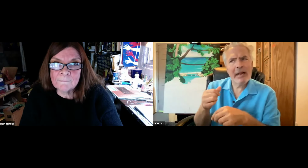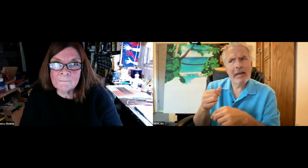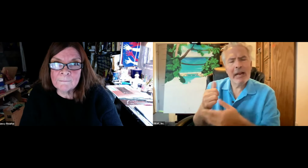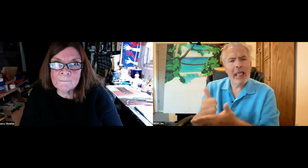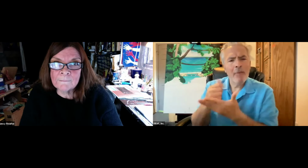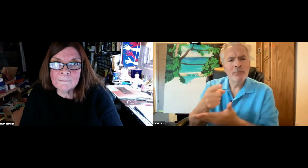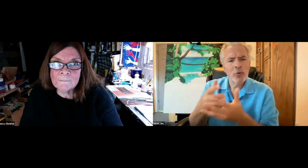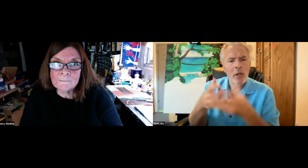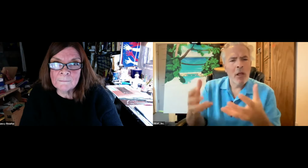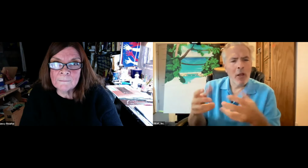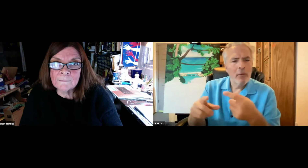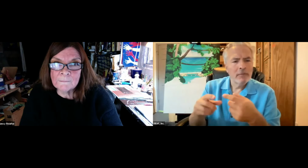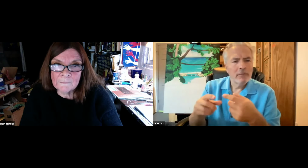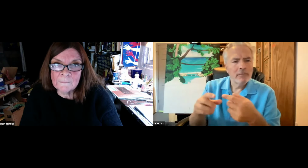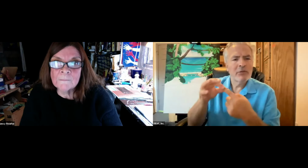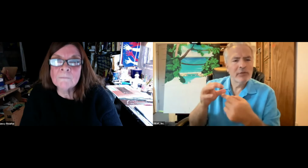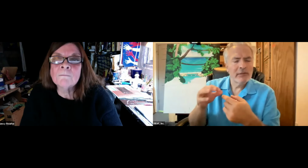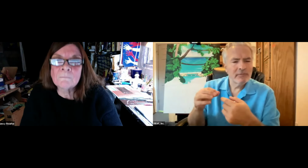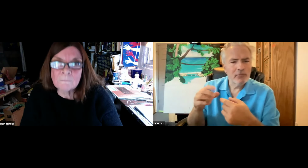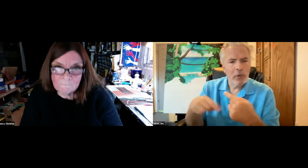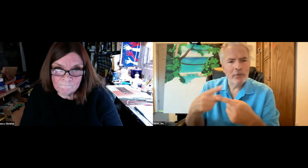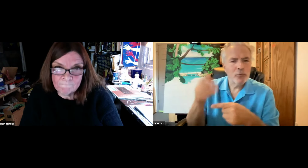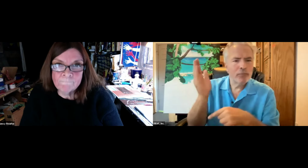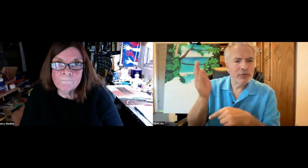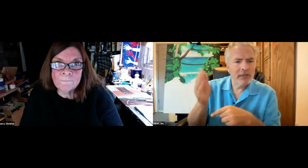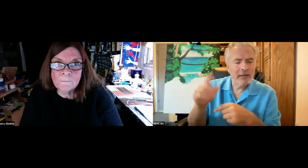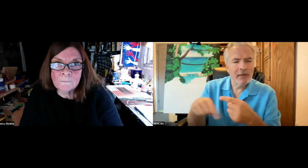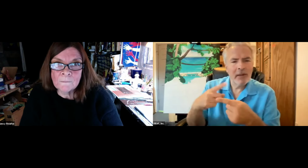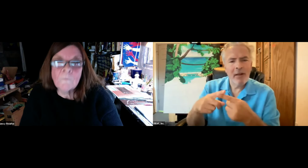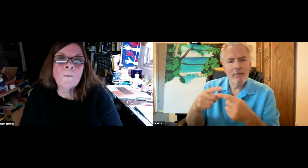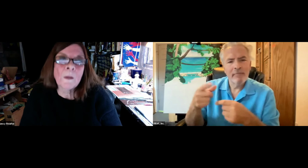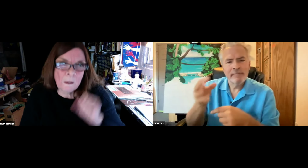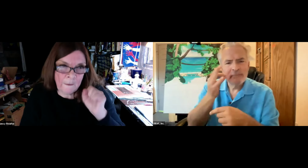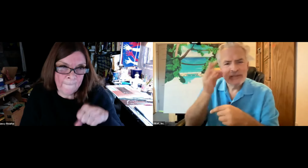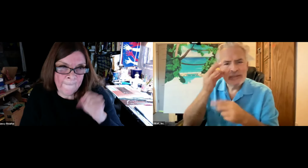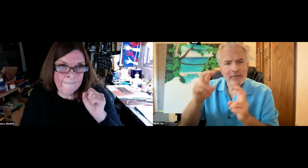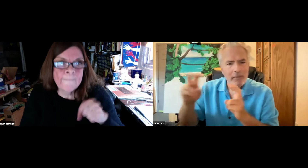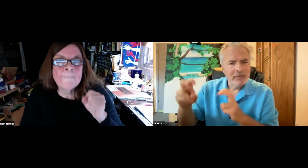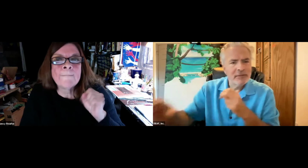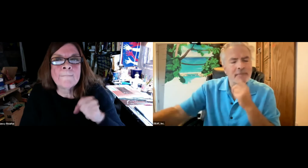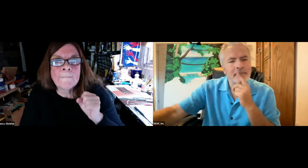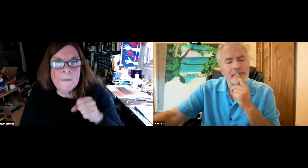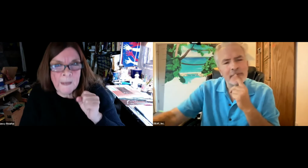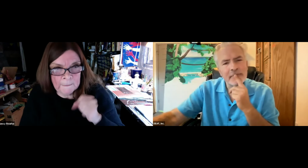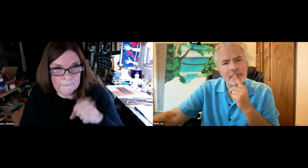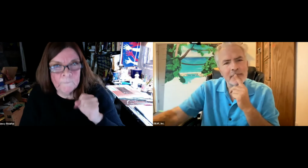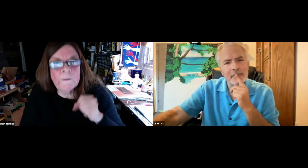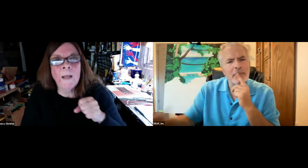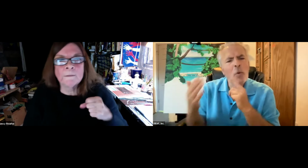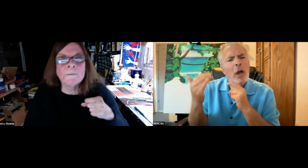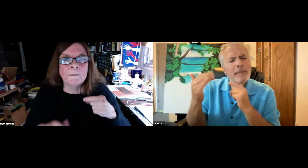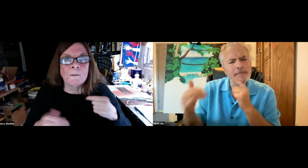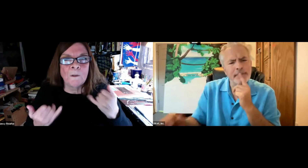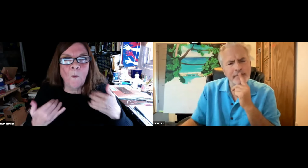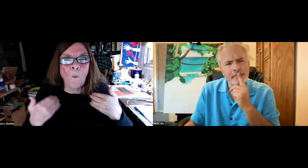Whether they know ASL or not, does that help you whenever you're making your presentations, especially